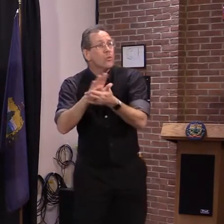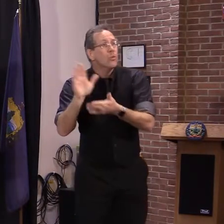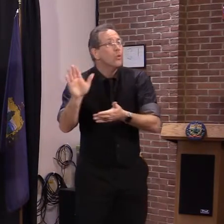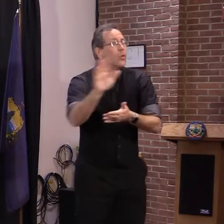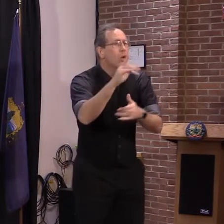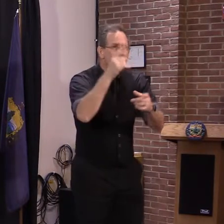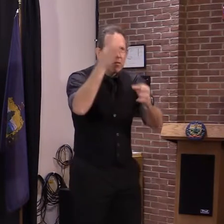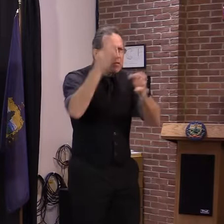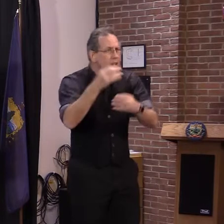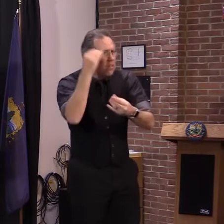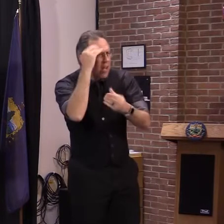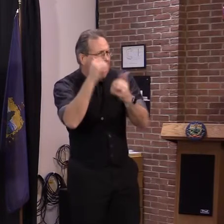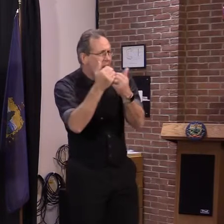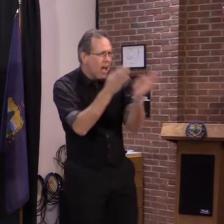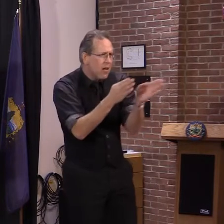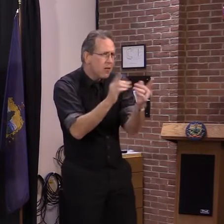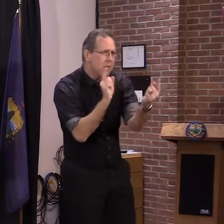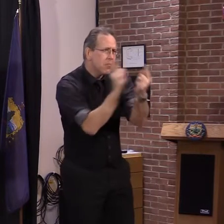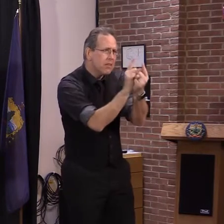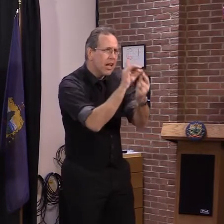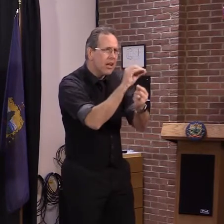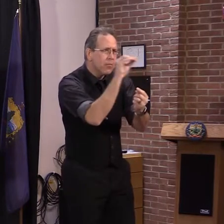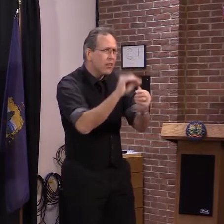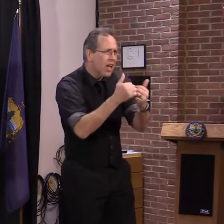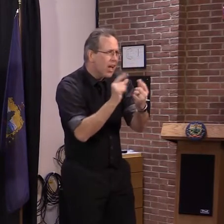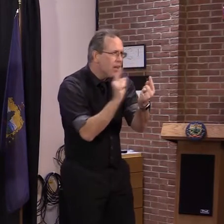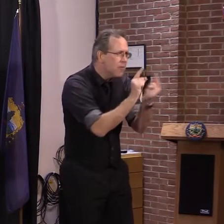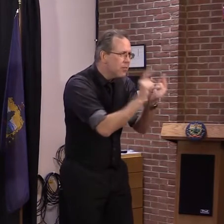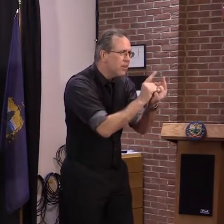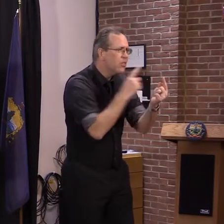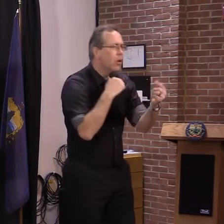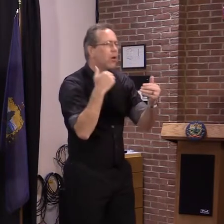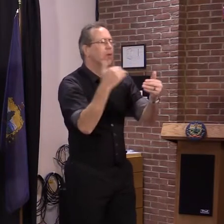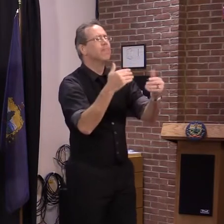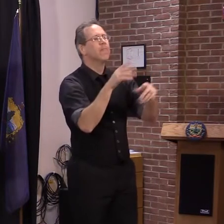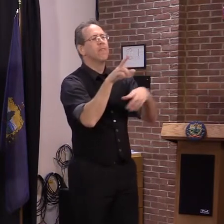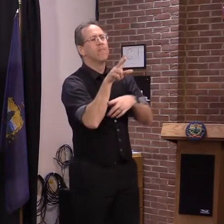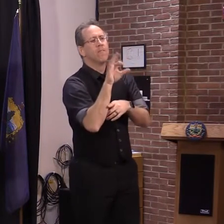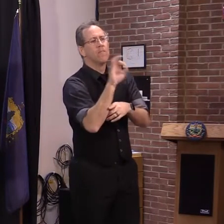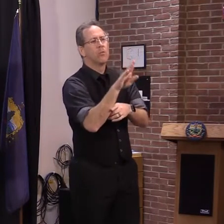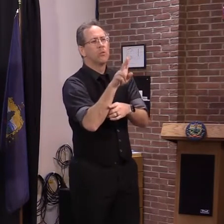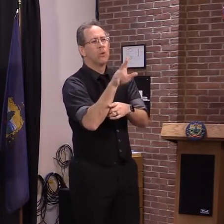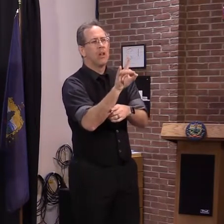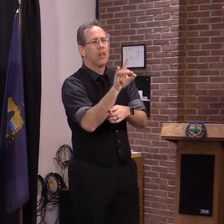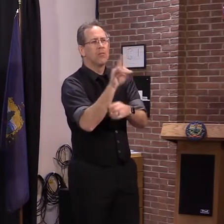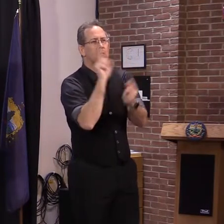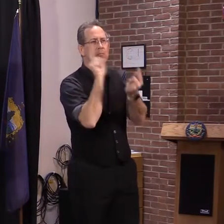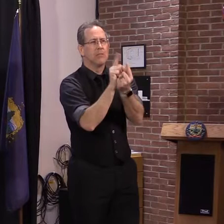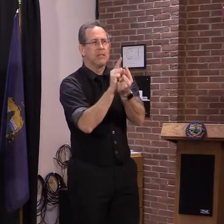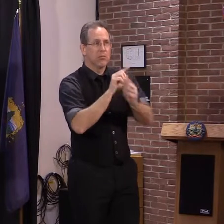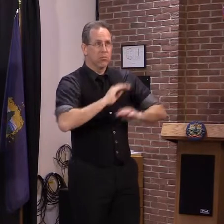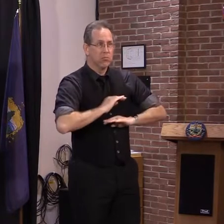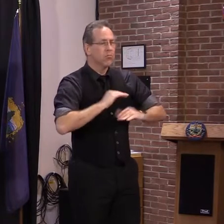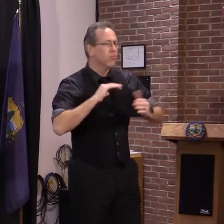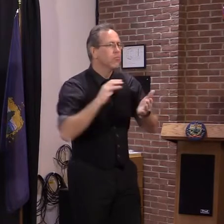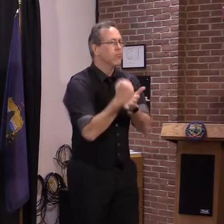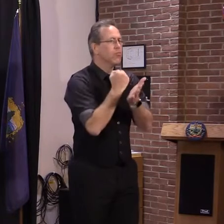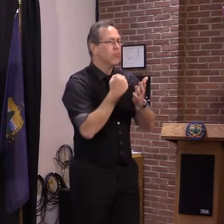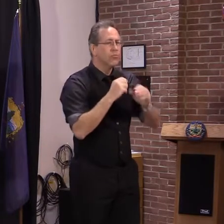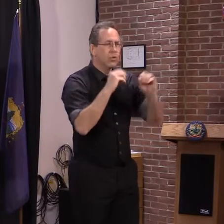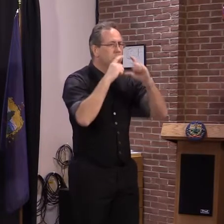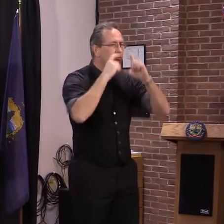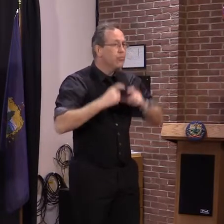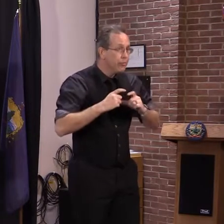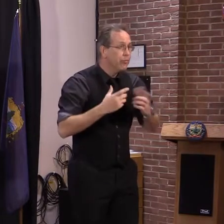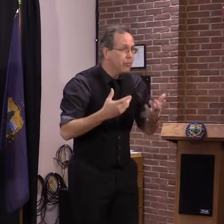as February 28th approached. However, schools should know this is only the first step.